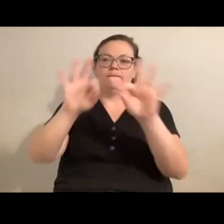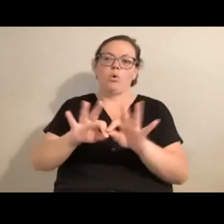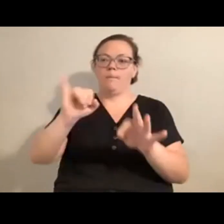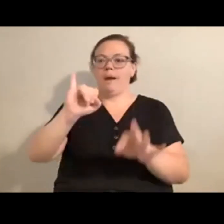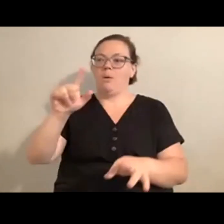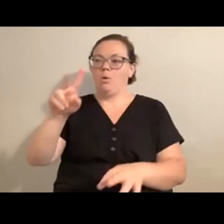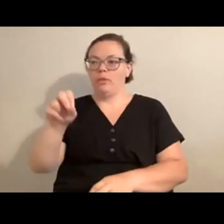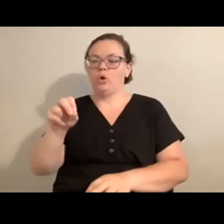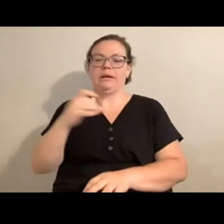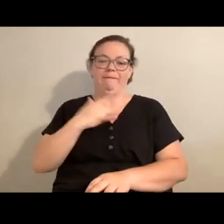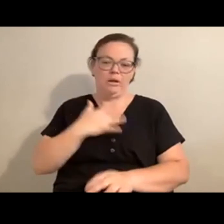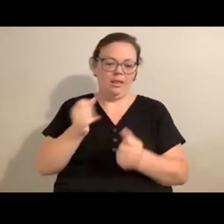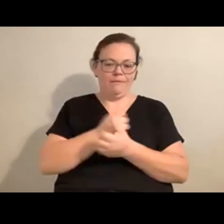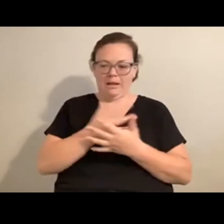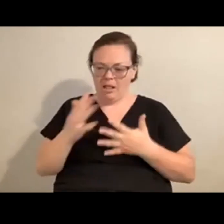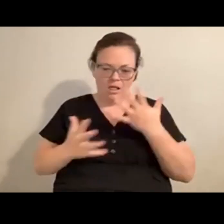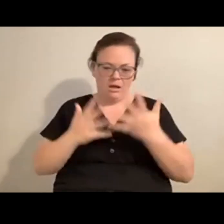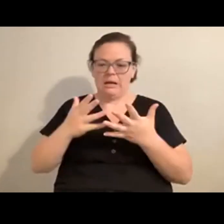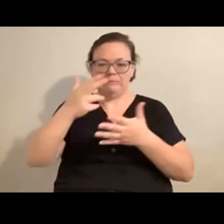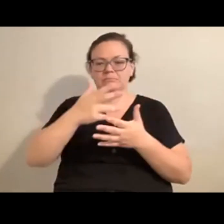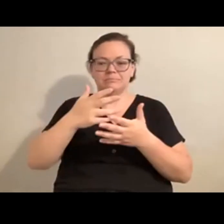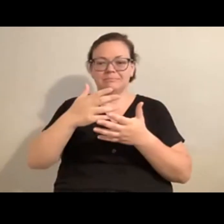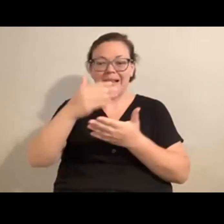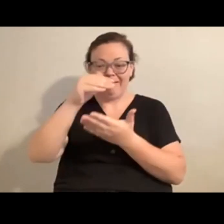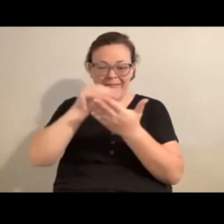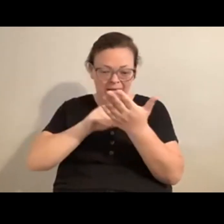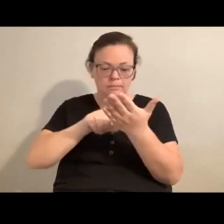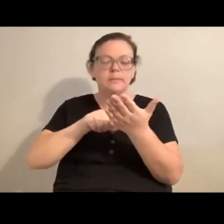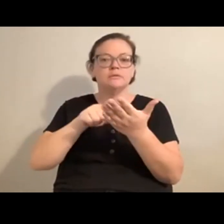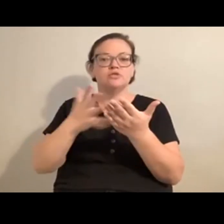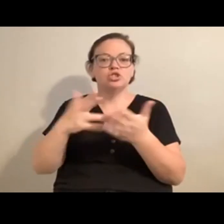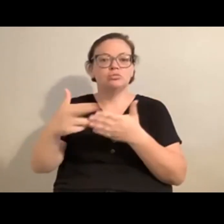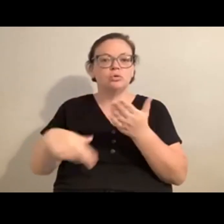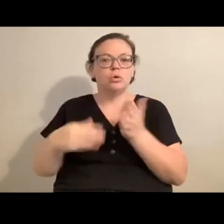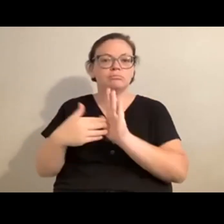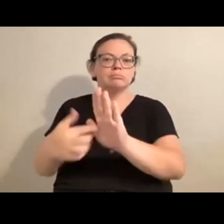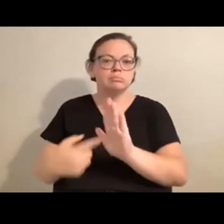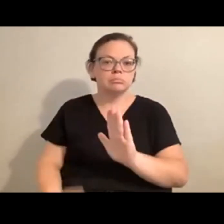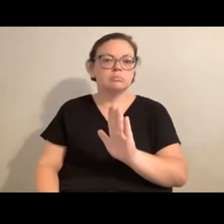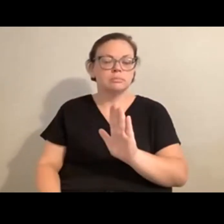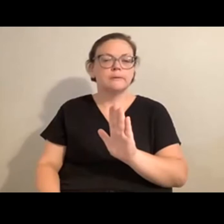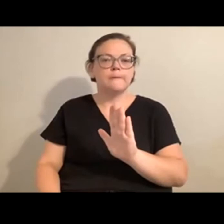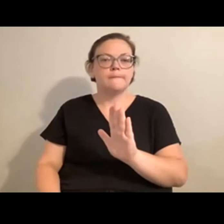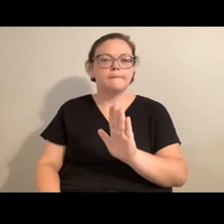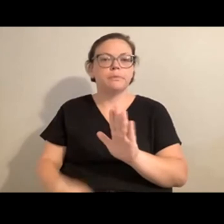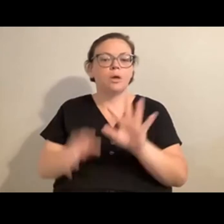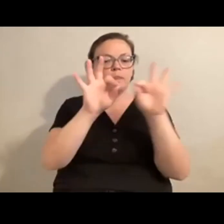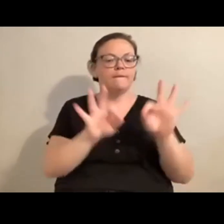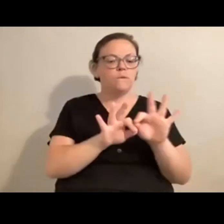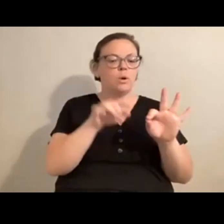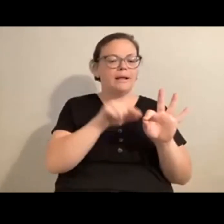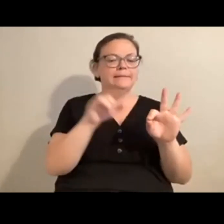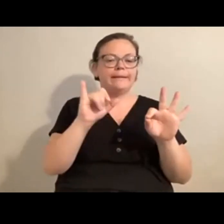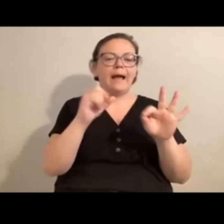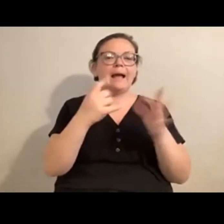these feelings and have an output at the end of it. I think that like the form is like a funnel for